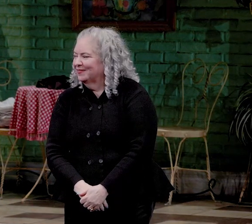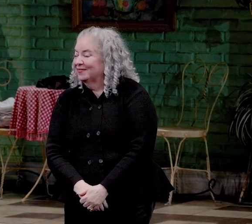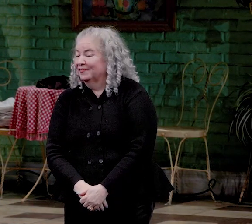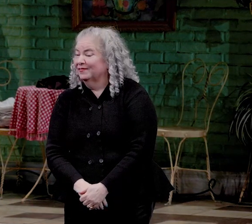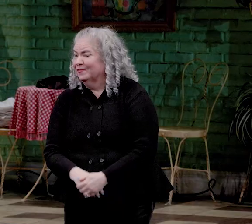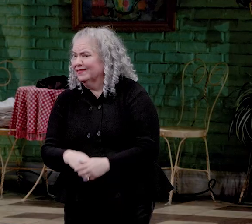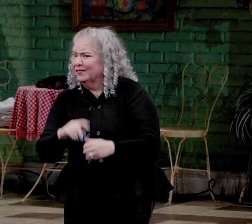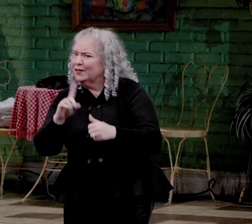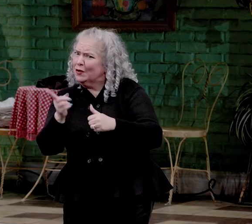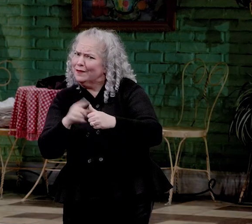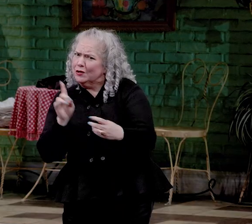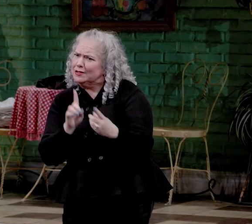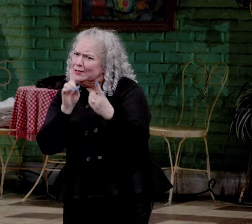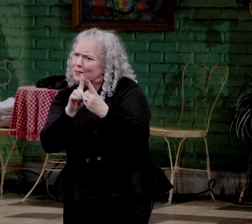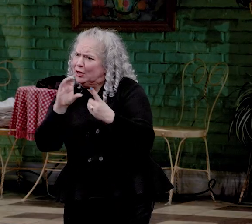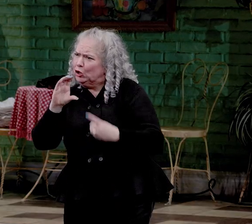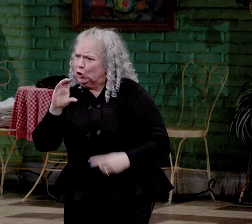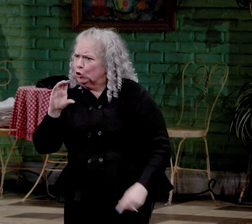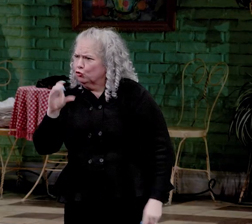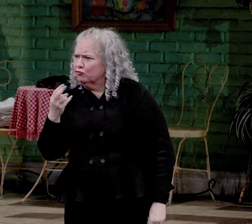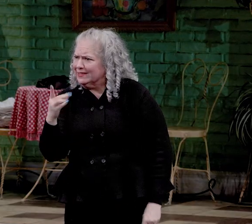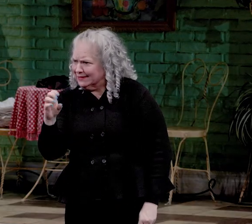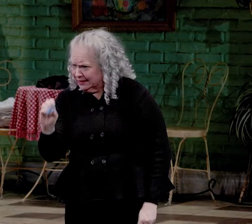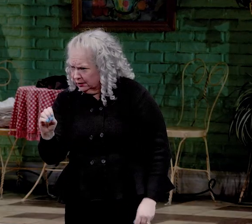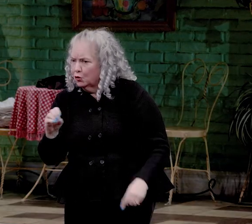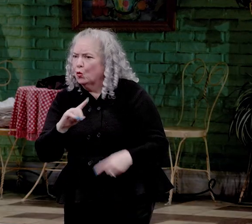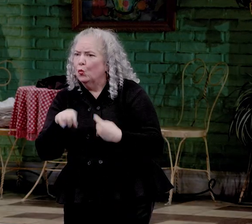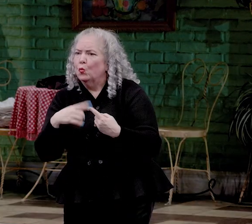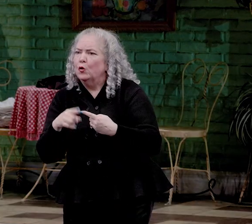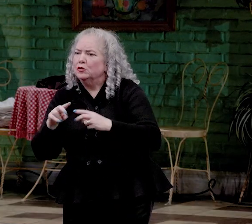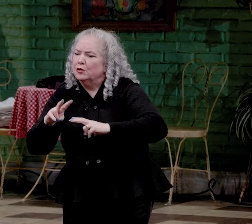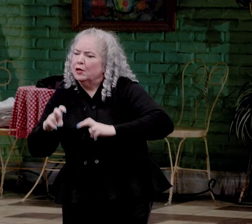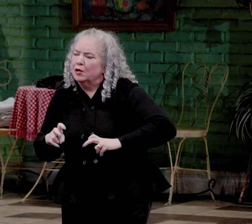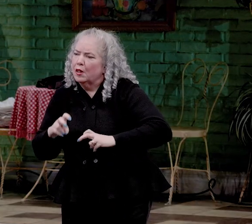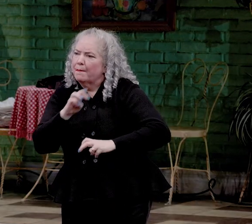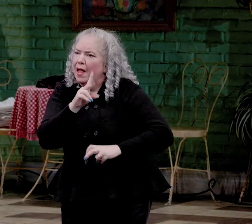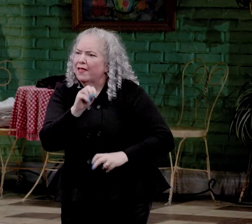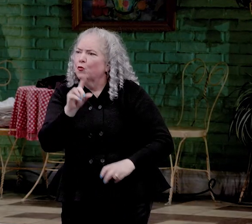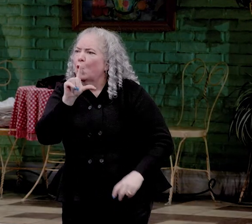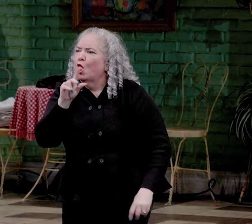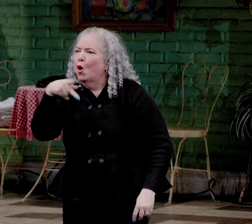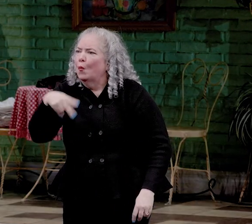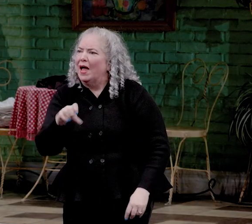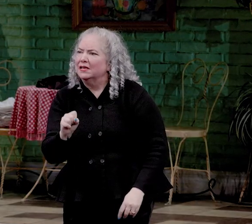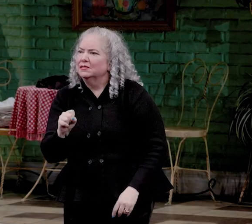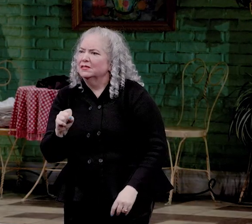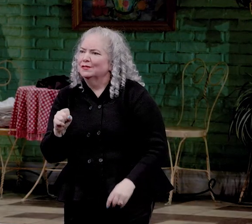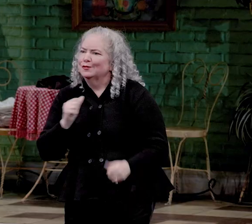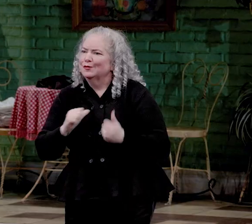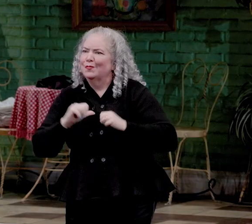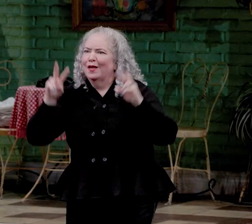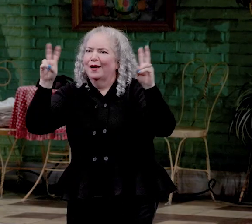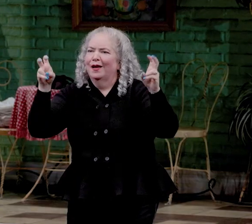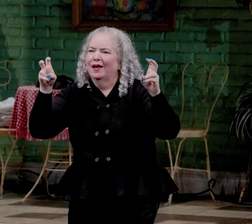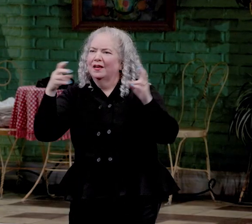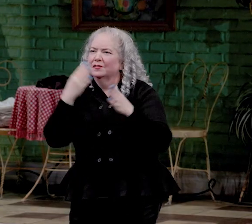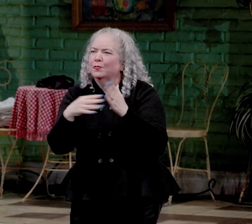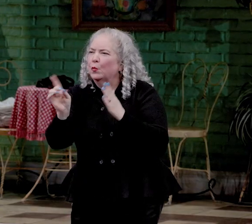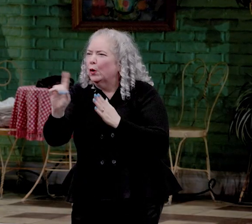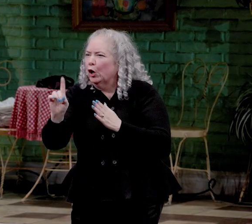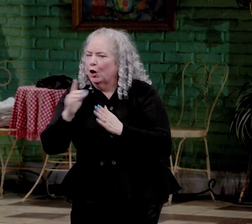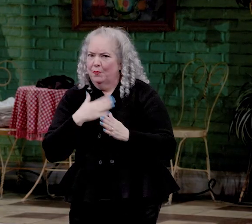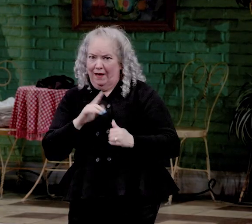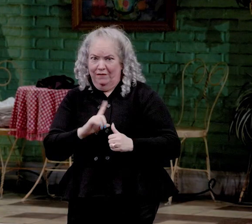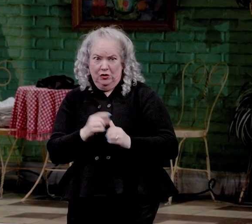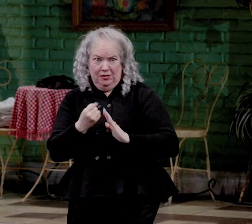We first got to know Kristen's work when she dramaturged Matthew Lopez's play Somewhere for us, my first season, and